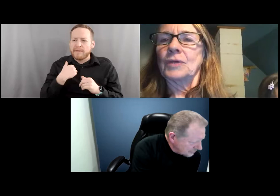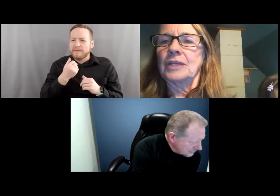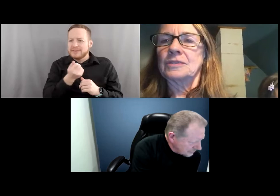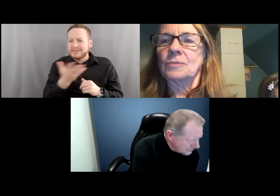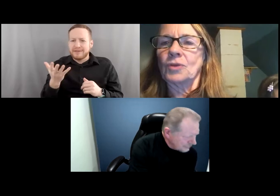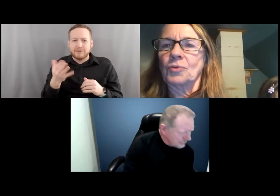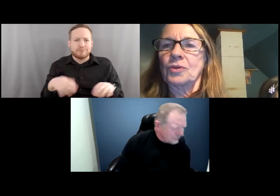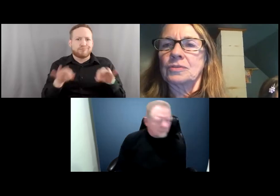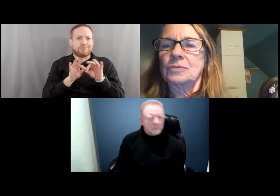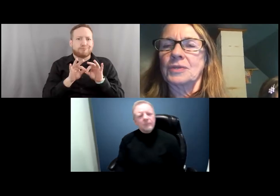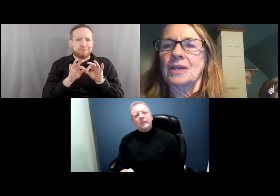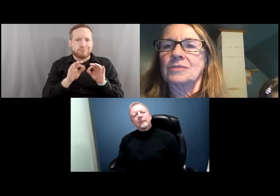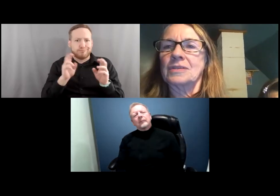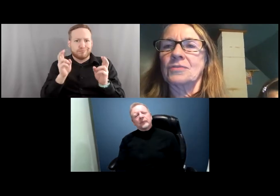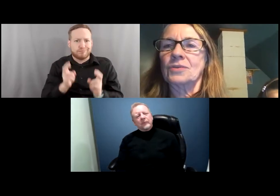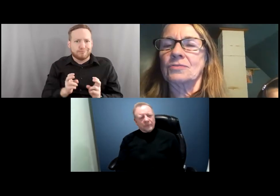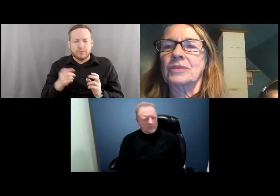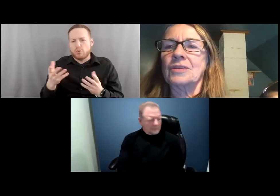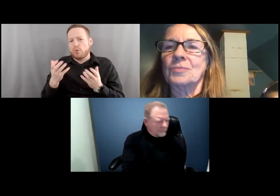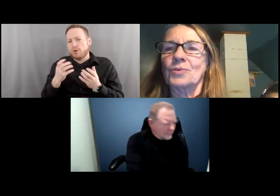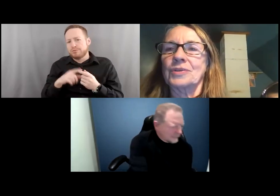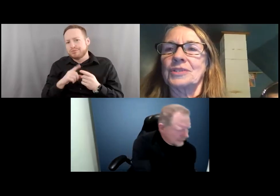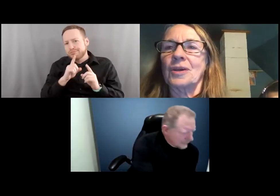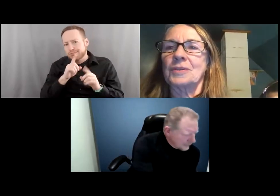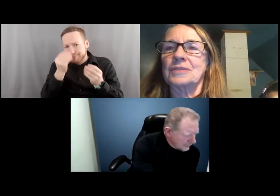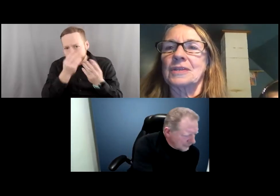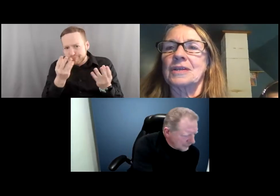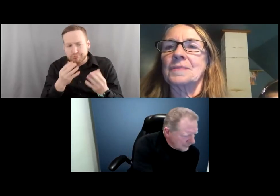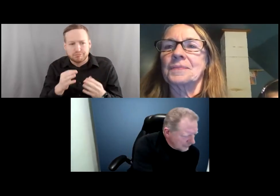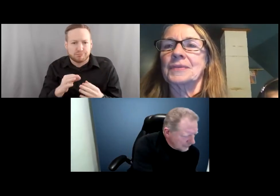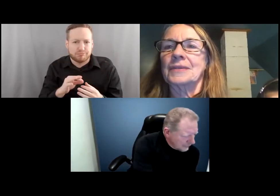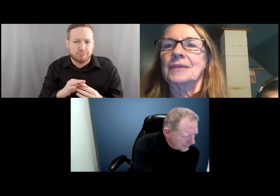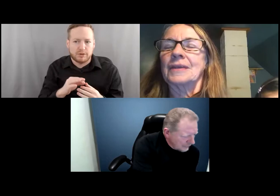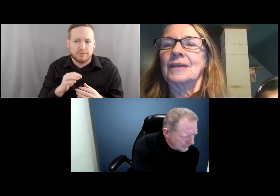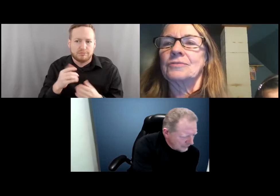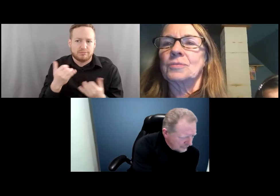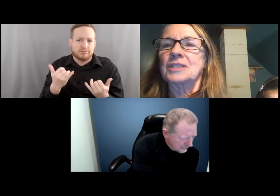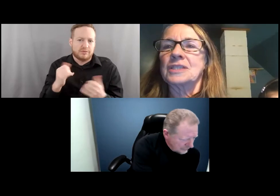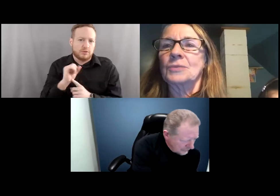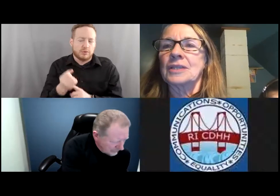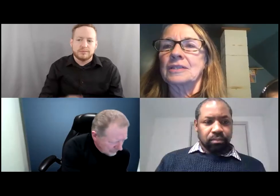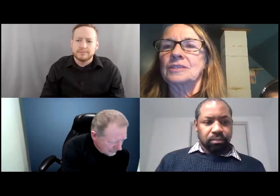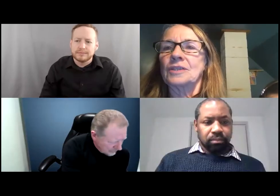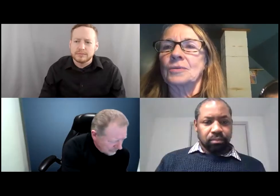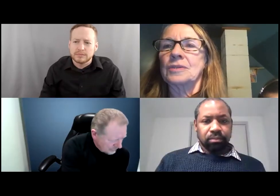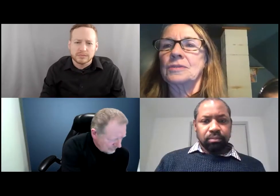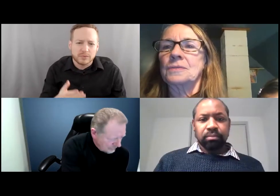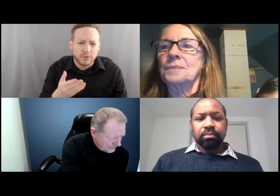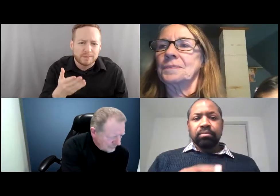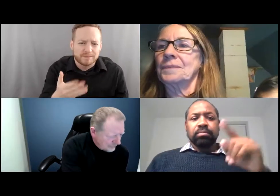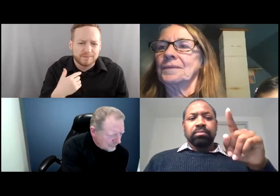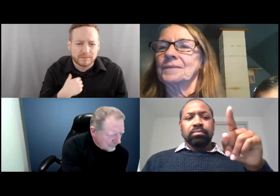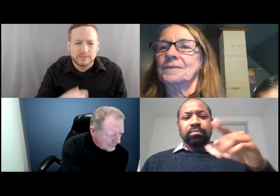We want to hear some reports. We have several very important topics tonight and information that we'd like to share with